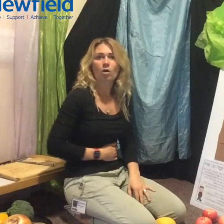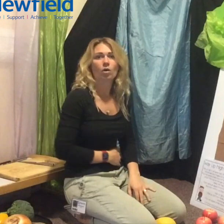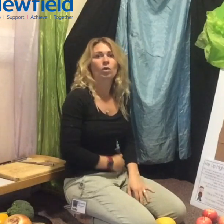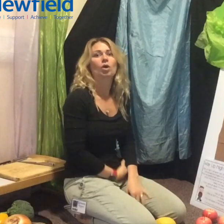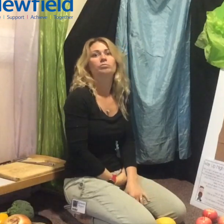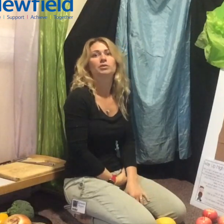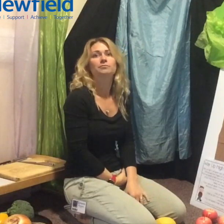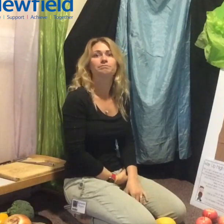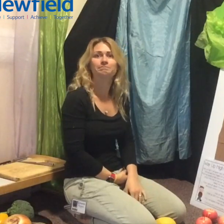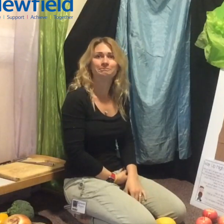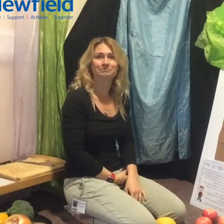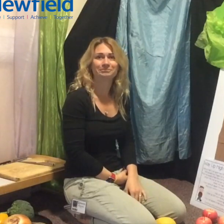all up.